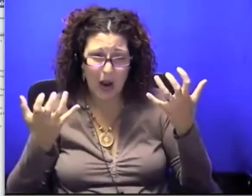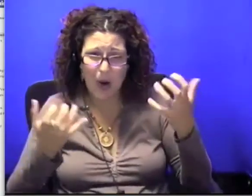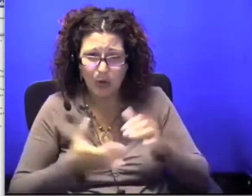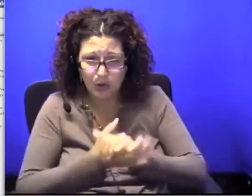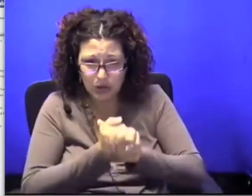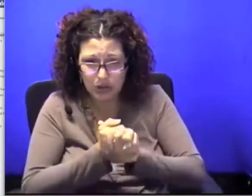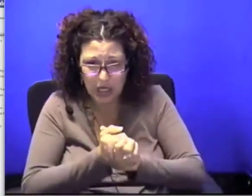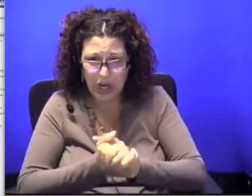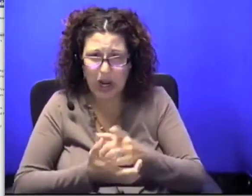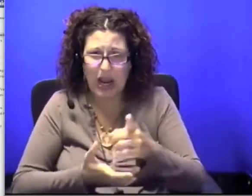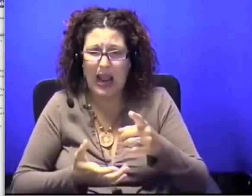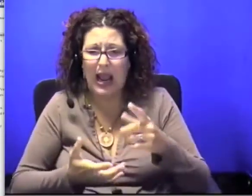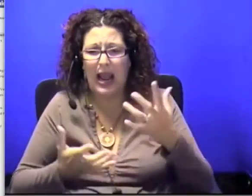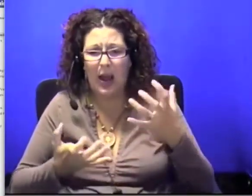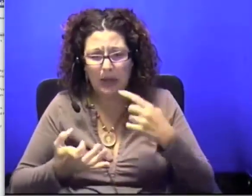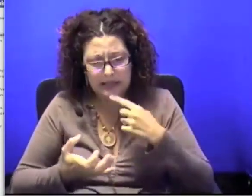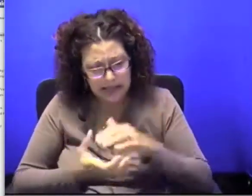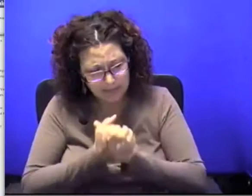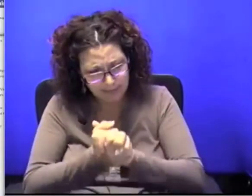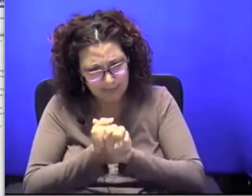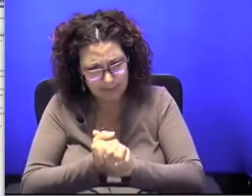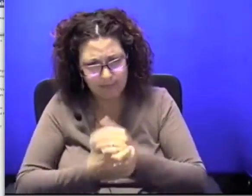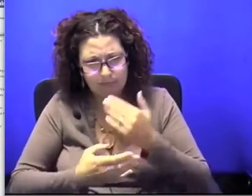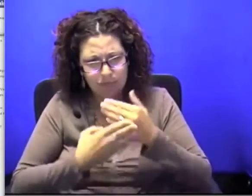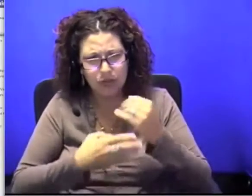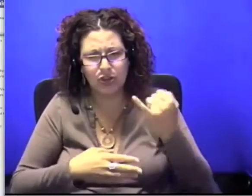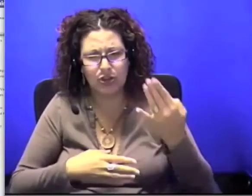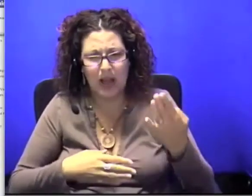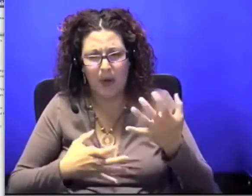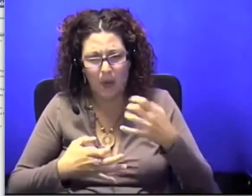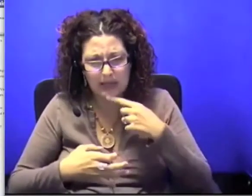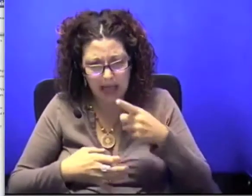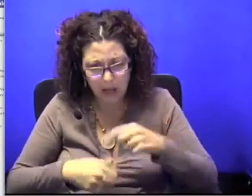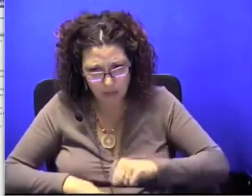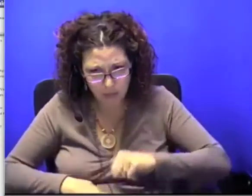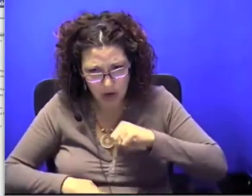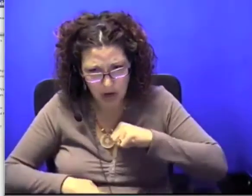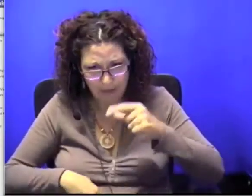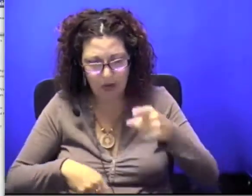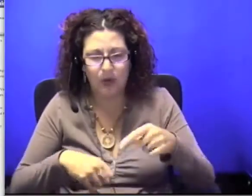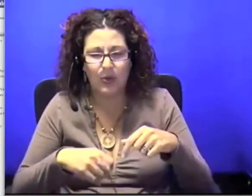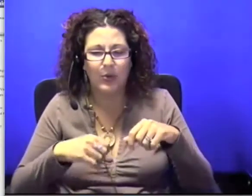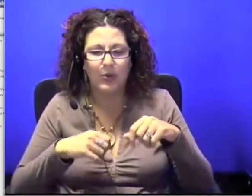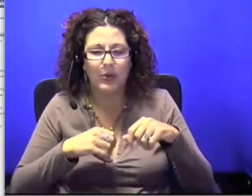you on that stage. I want to shake your hand. I want to look you in the eye. I want to tell you I'm proud of